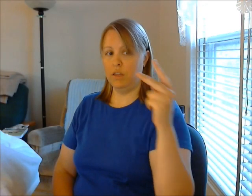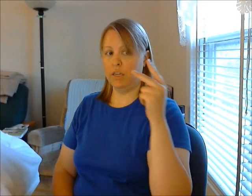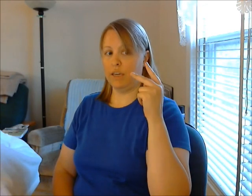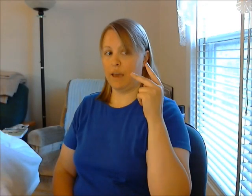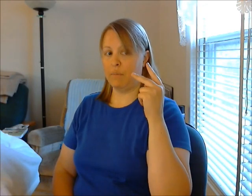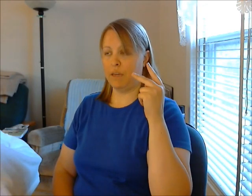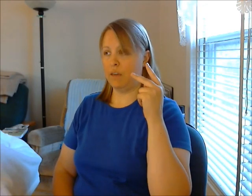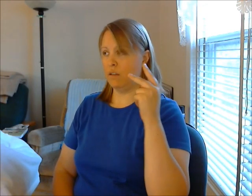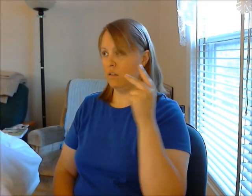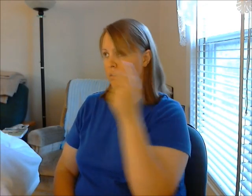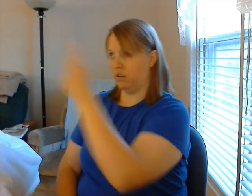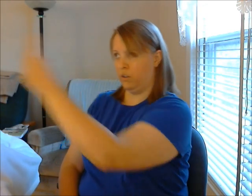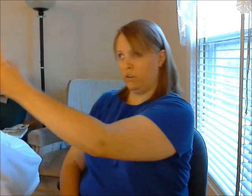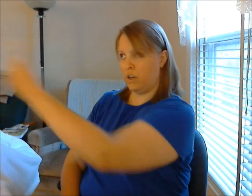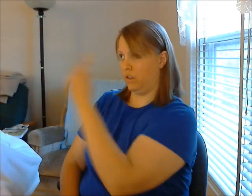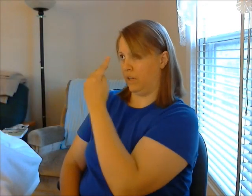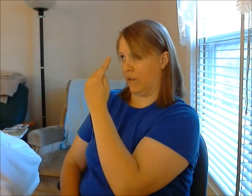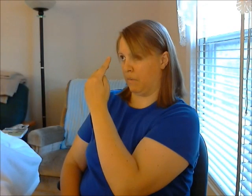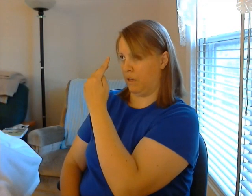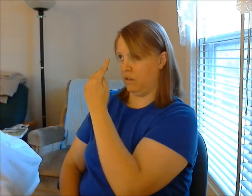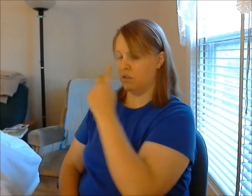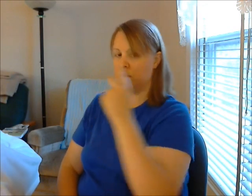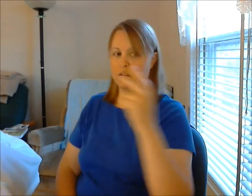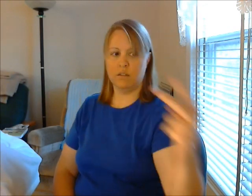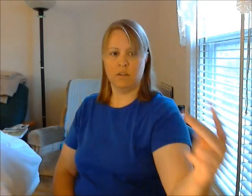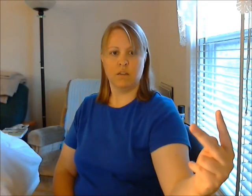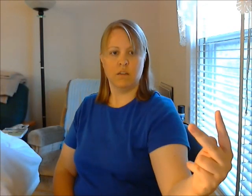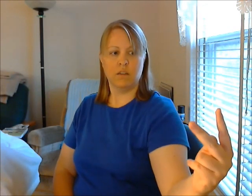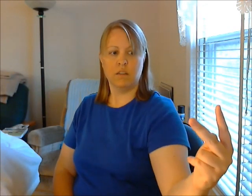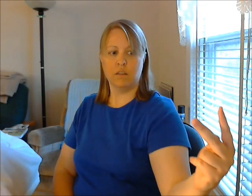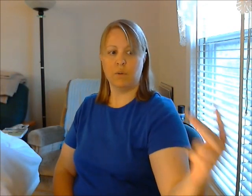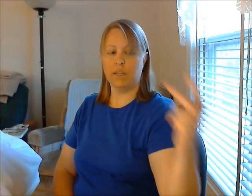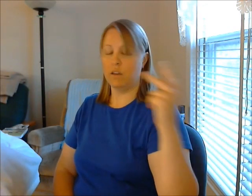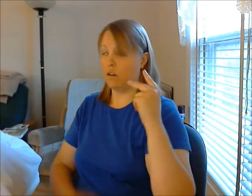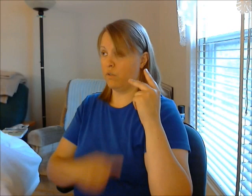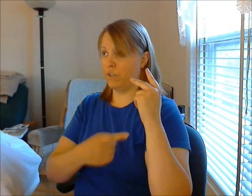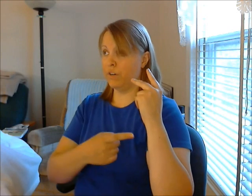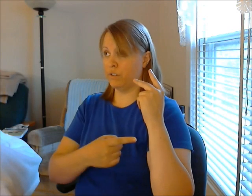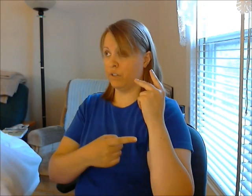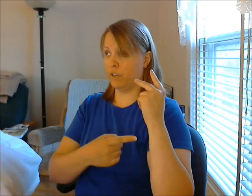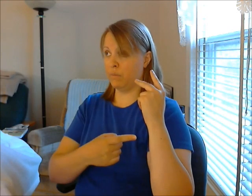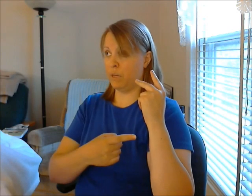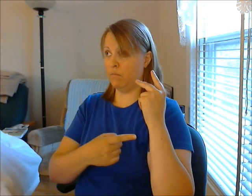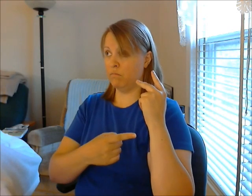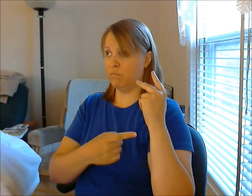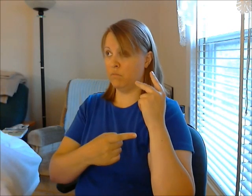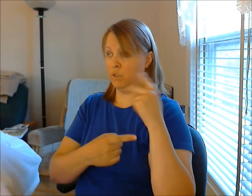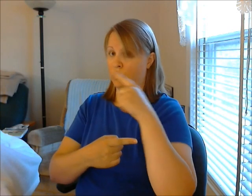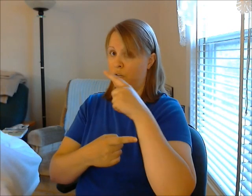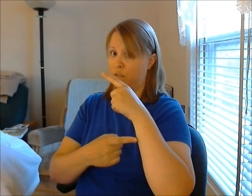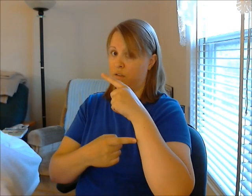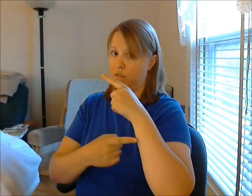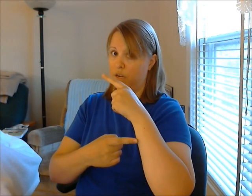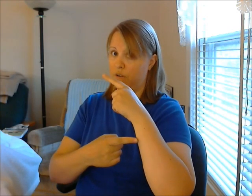Looking at me. You're not looking at me. The white dog over here is looking at me. You as in narrator.